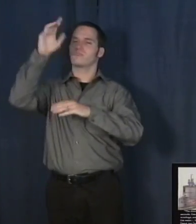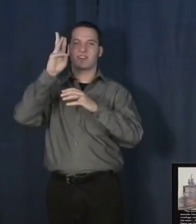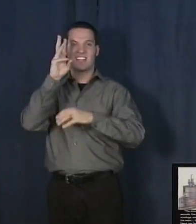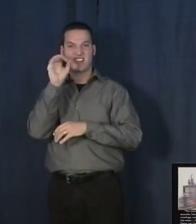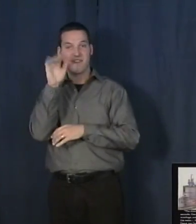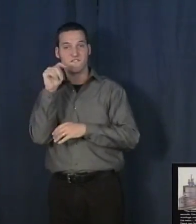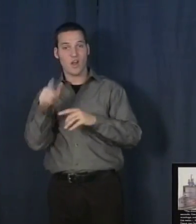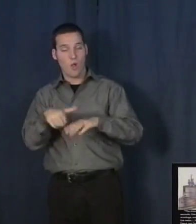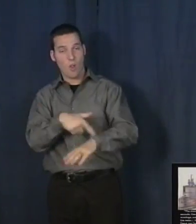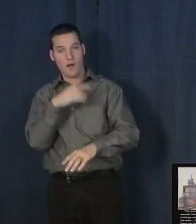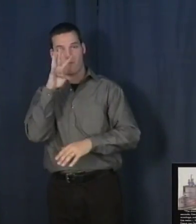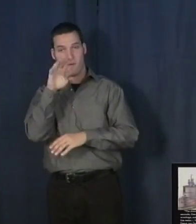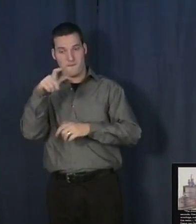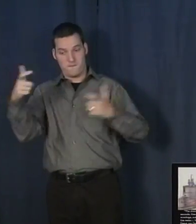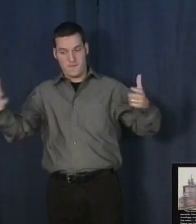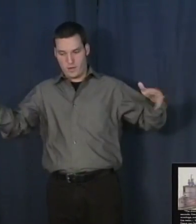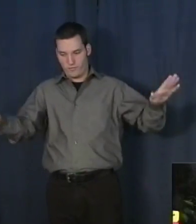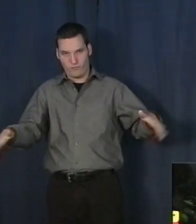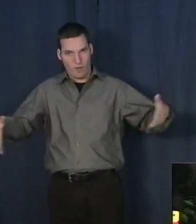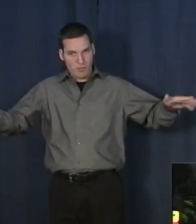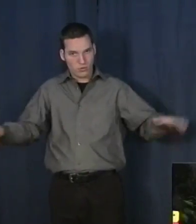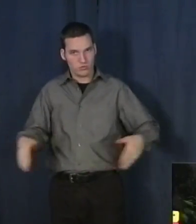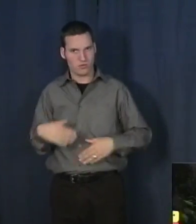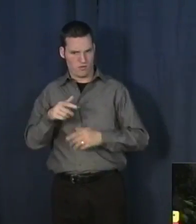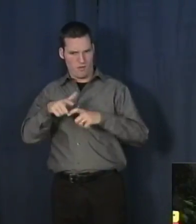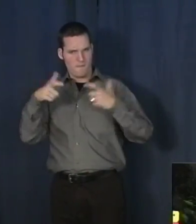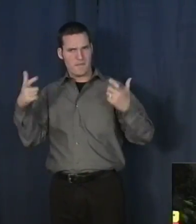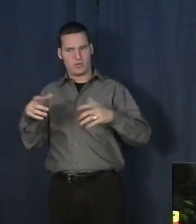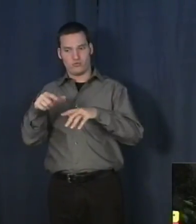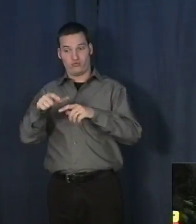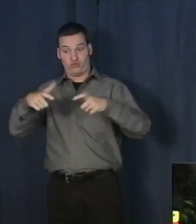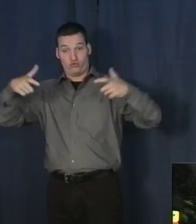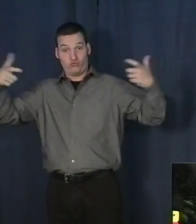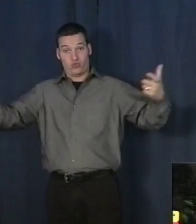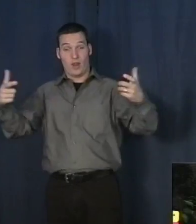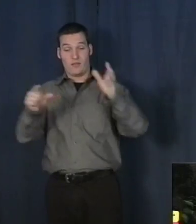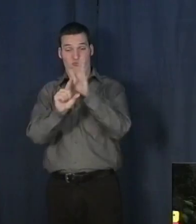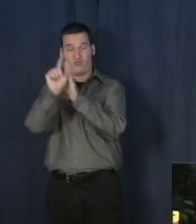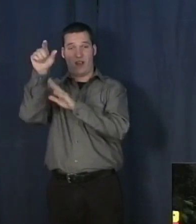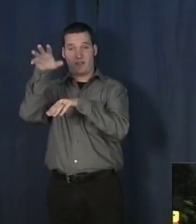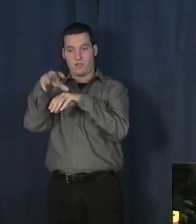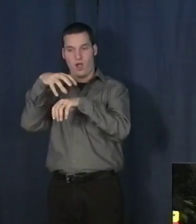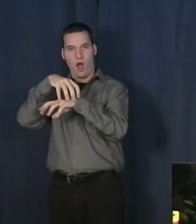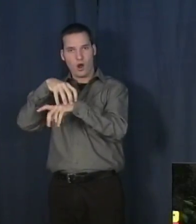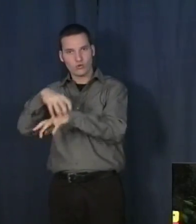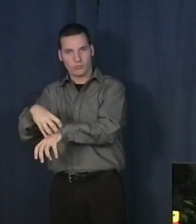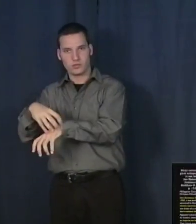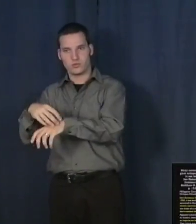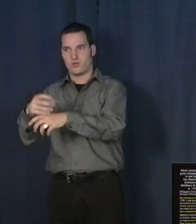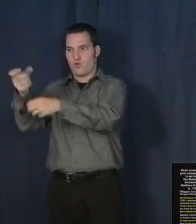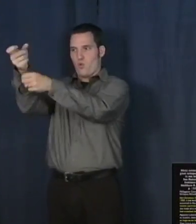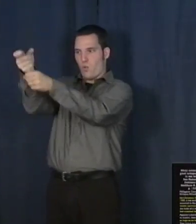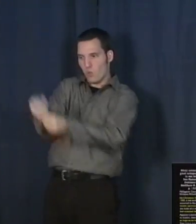60 feet long, 4 big flippers. There are stories of giant octopus pulling ships